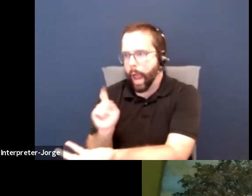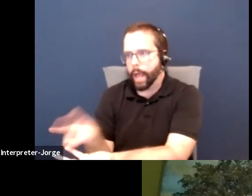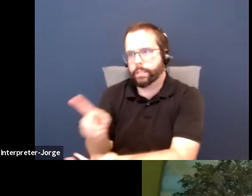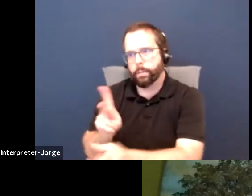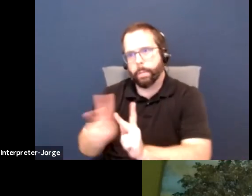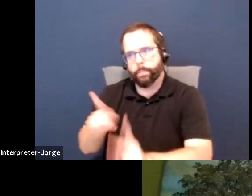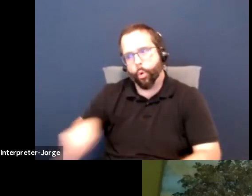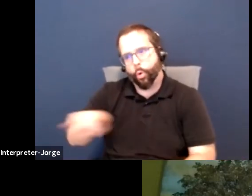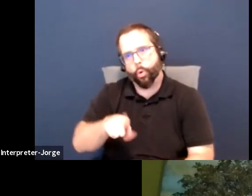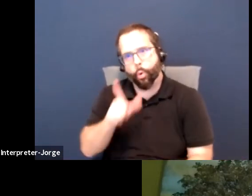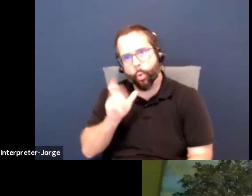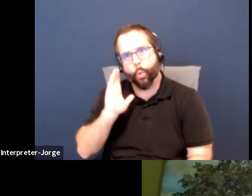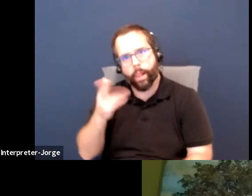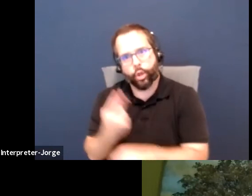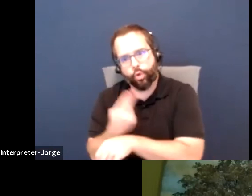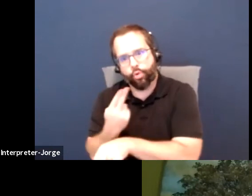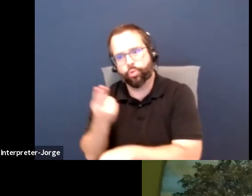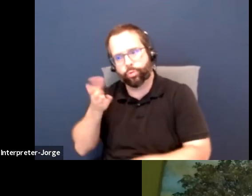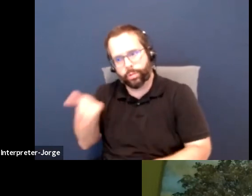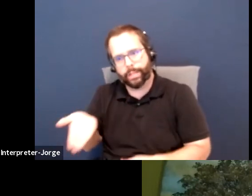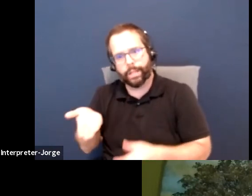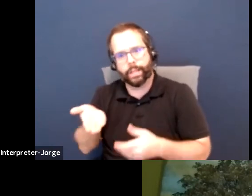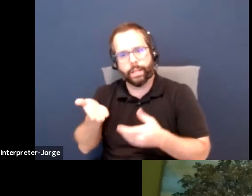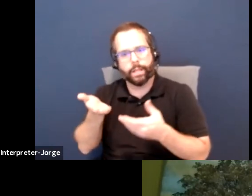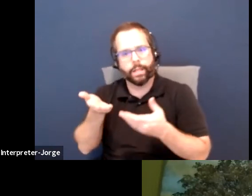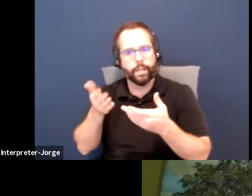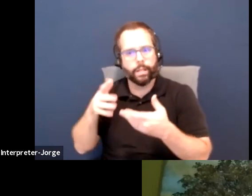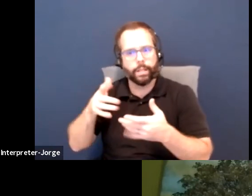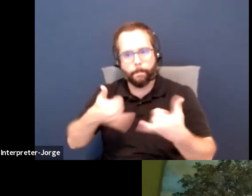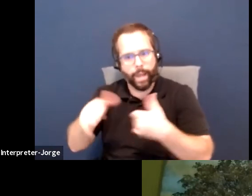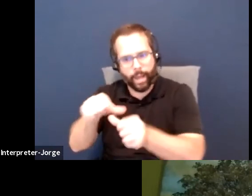themselves has really elevated it to that next level.